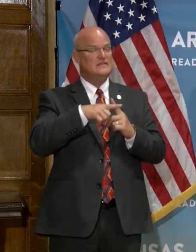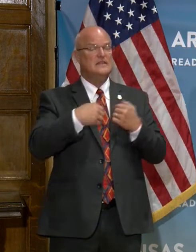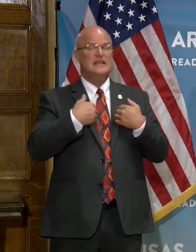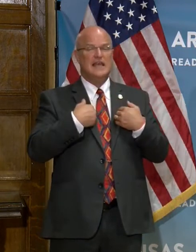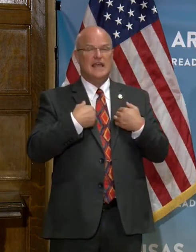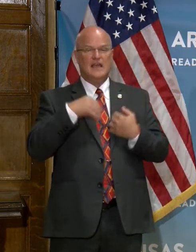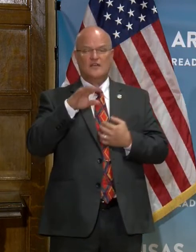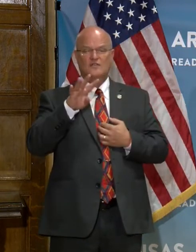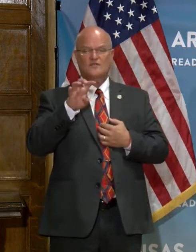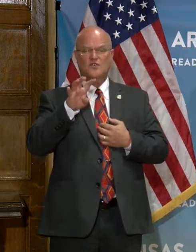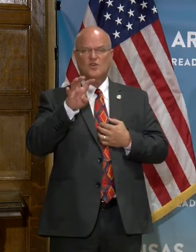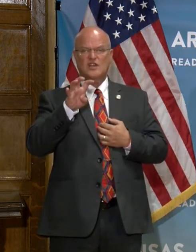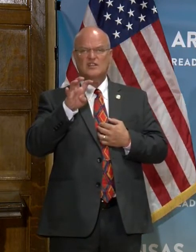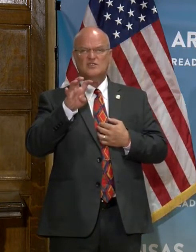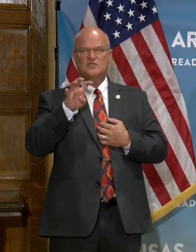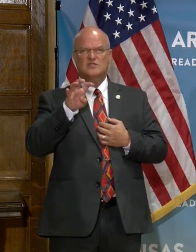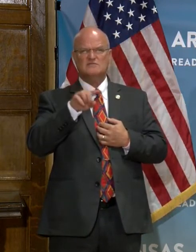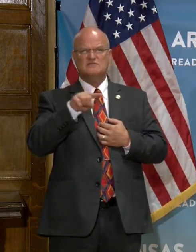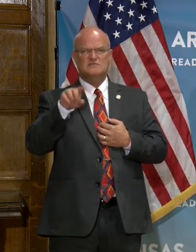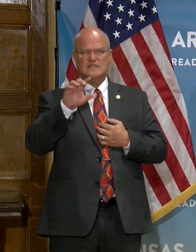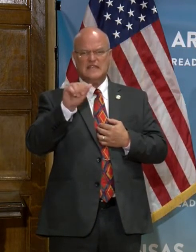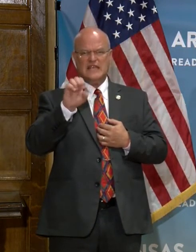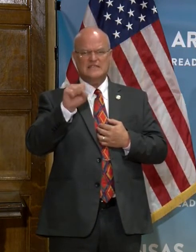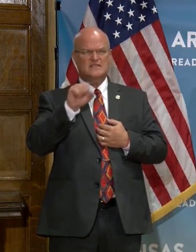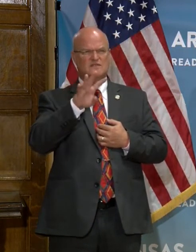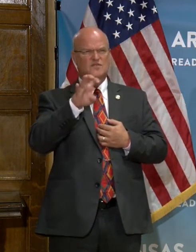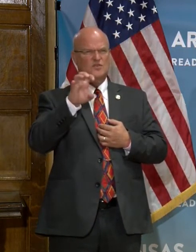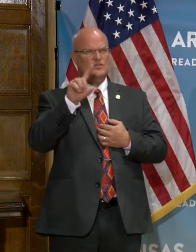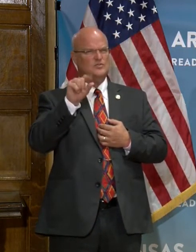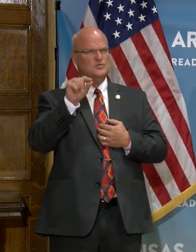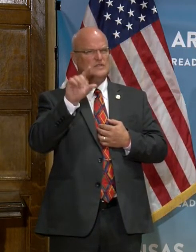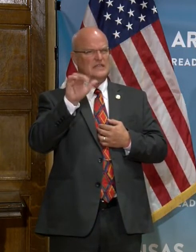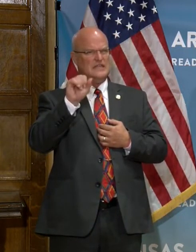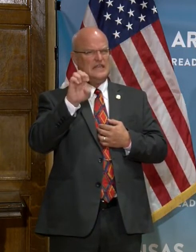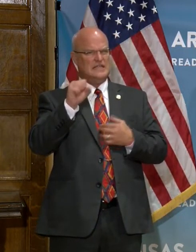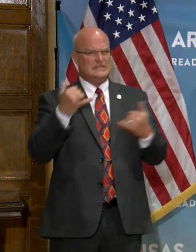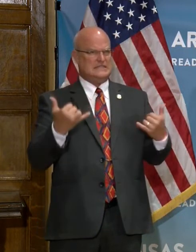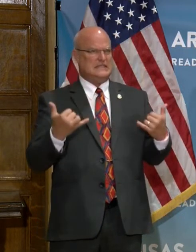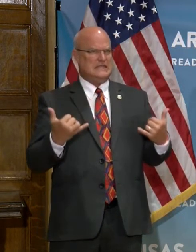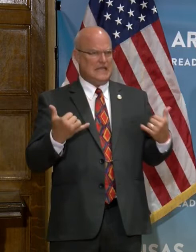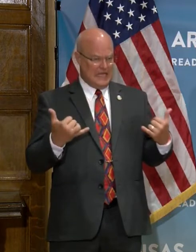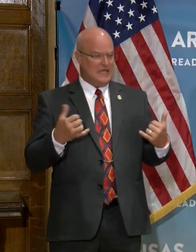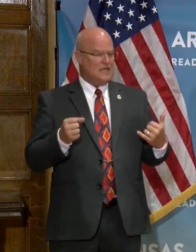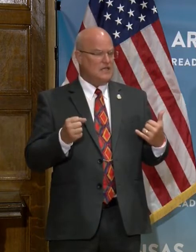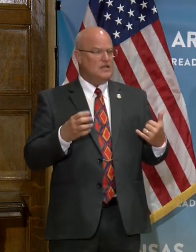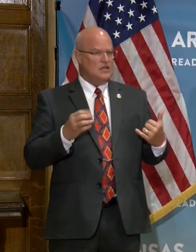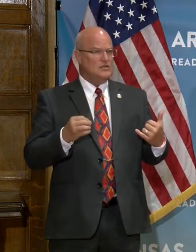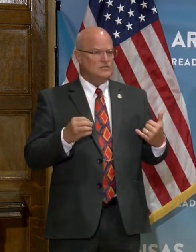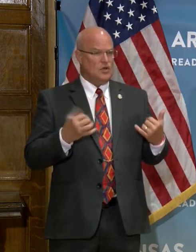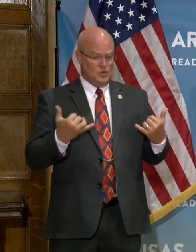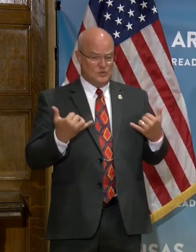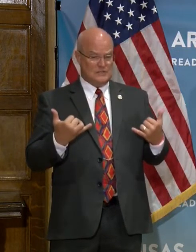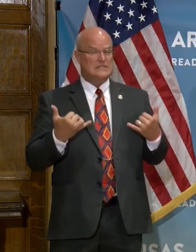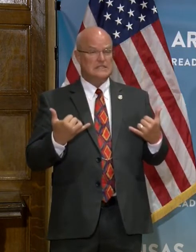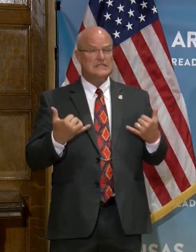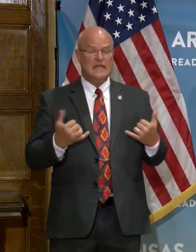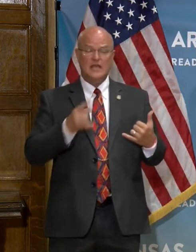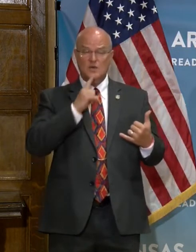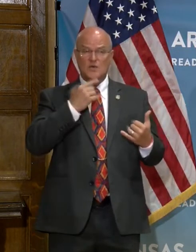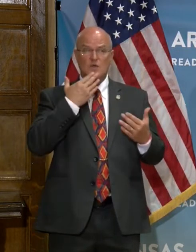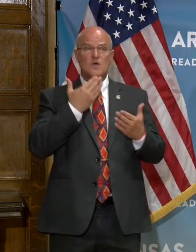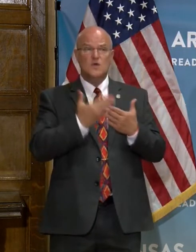had 400 in some cases, 420 cases a day. So today's a